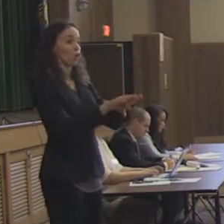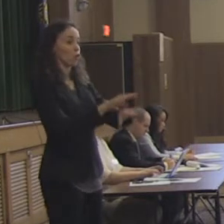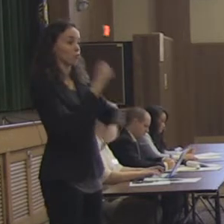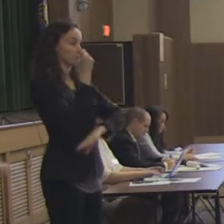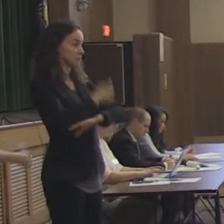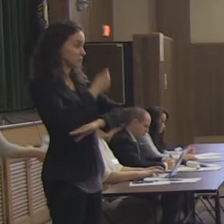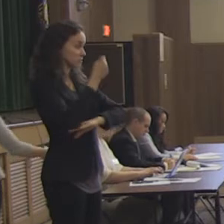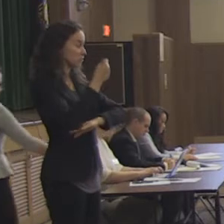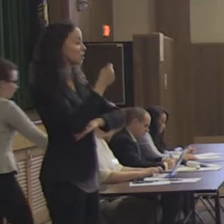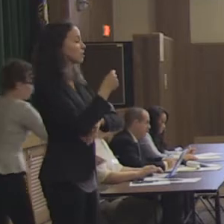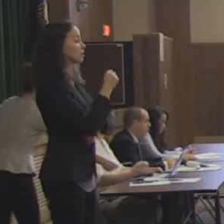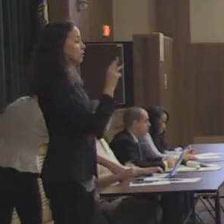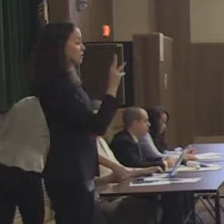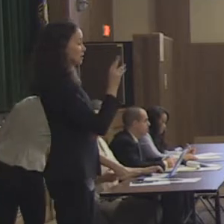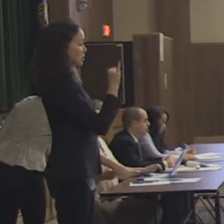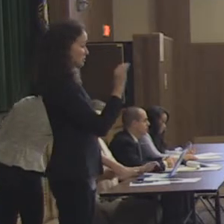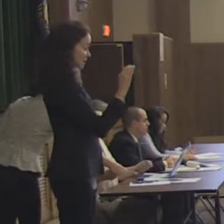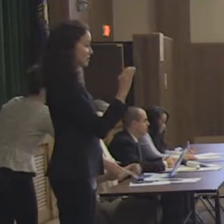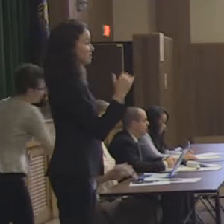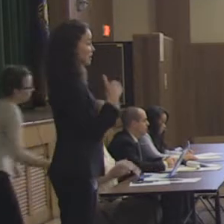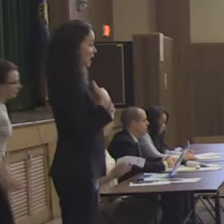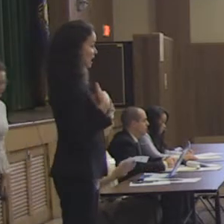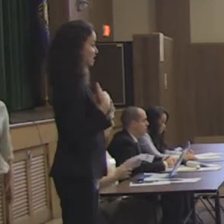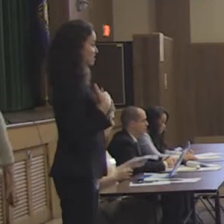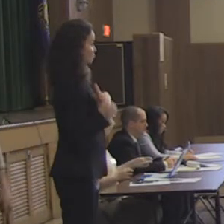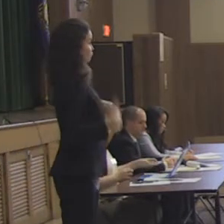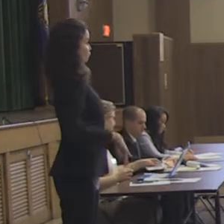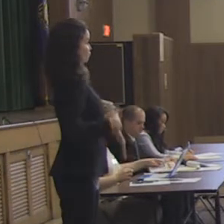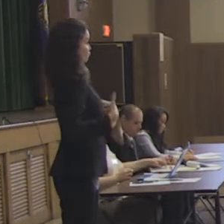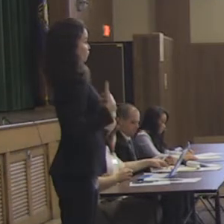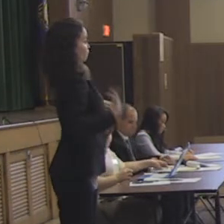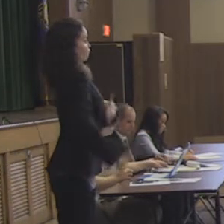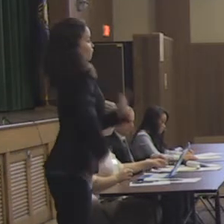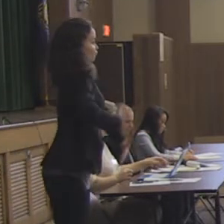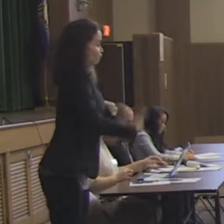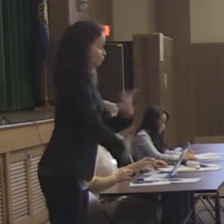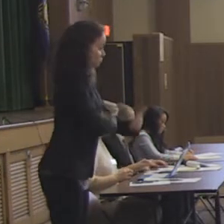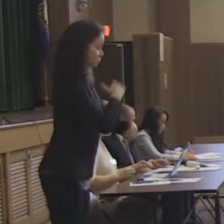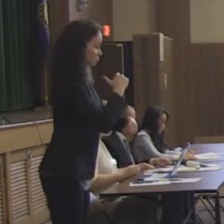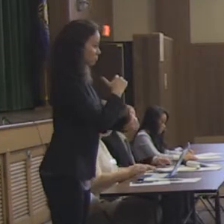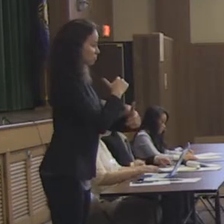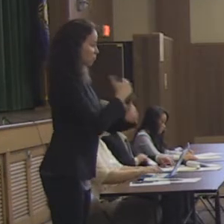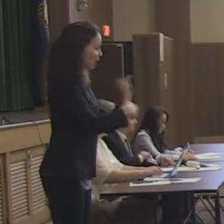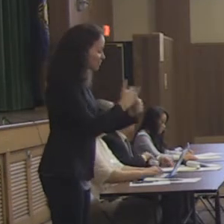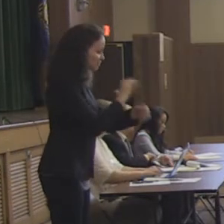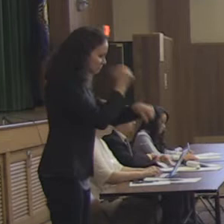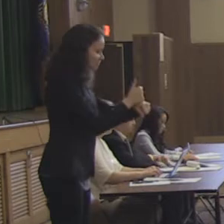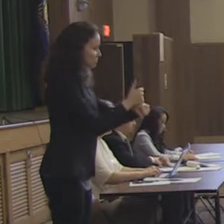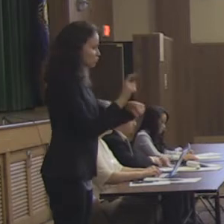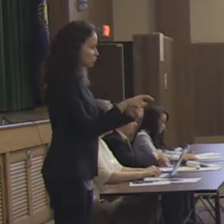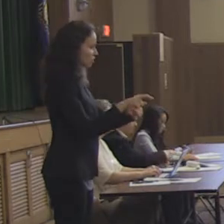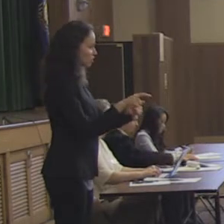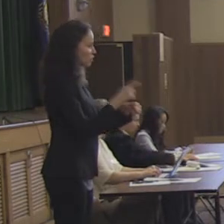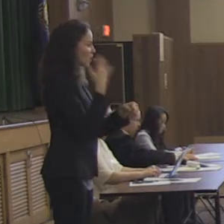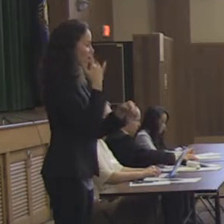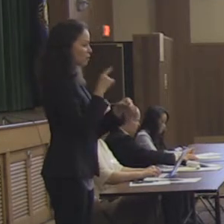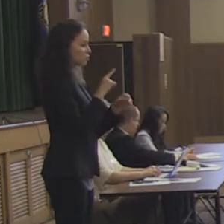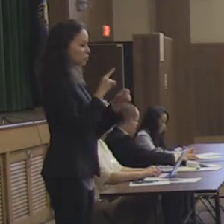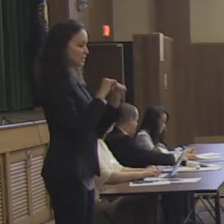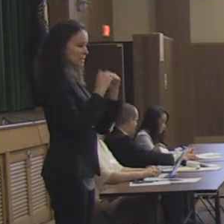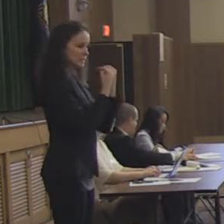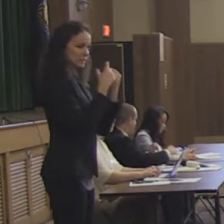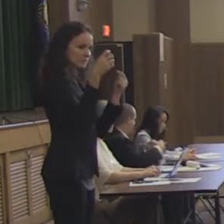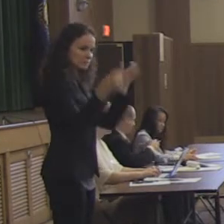Wisconsin has a pretty robust process that is supposed to be in place to convene a team that comes